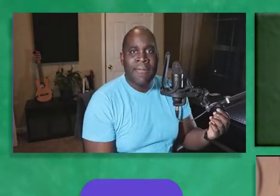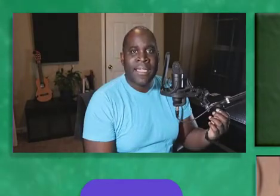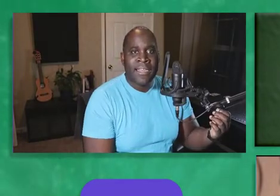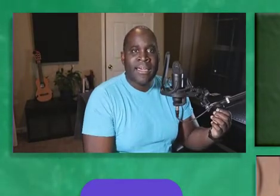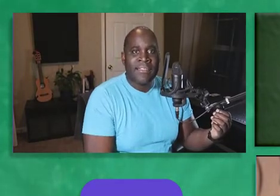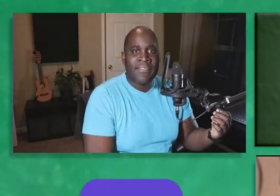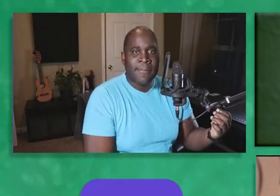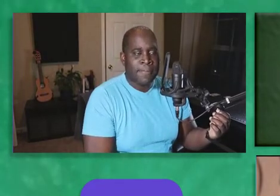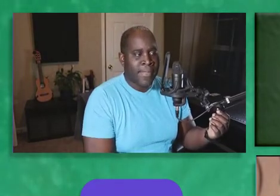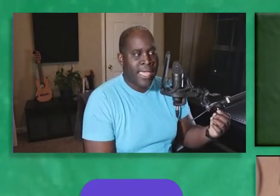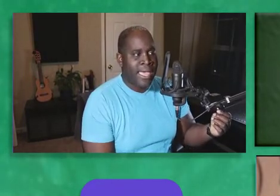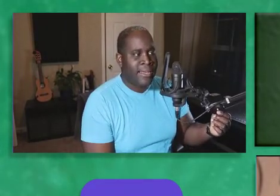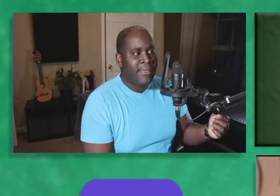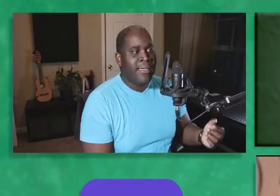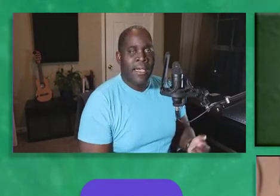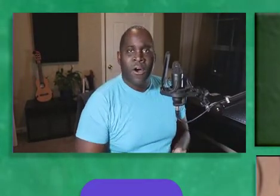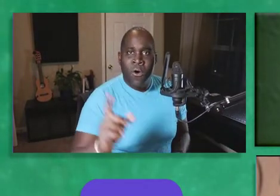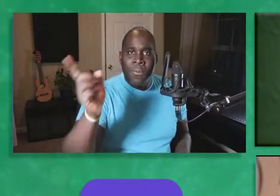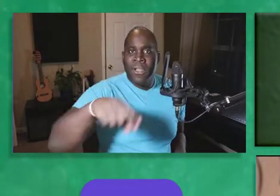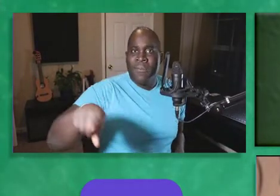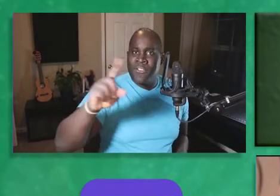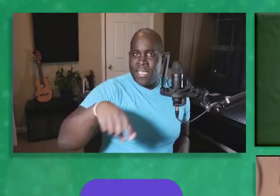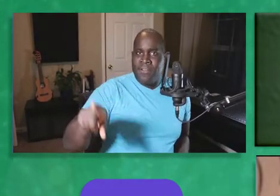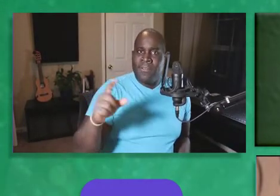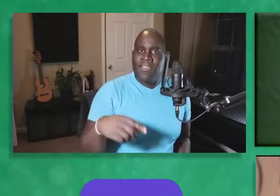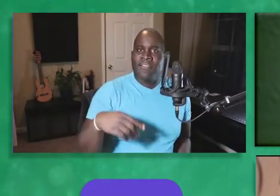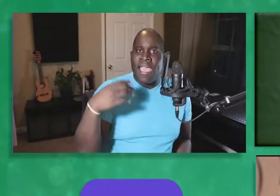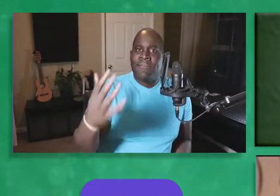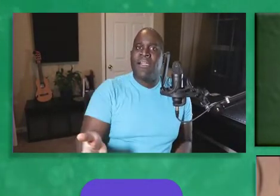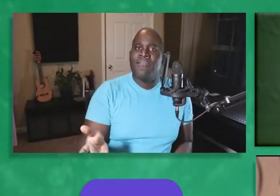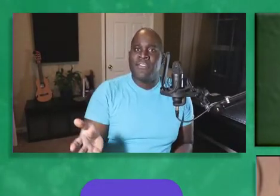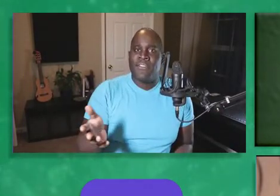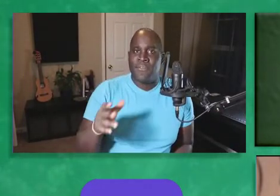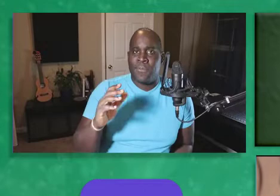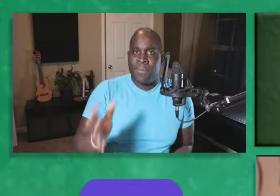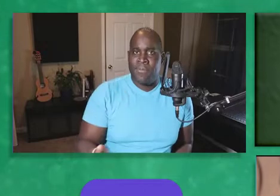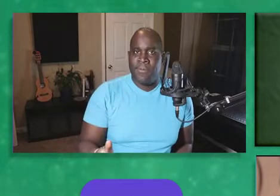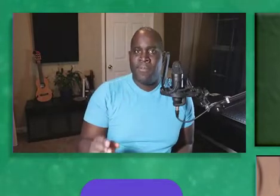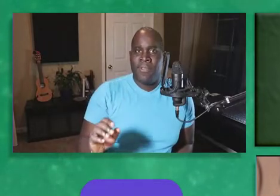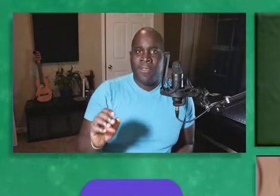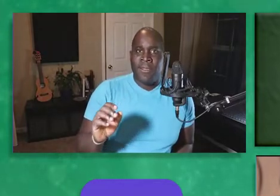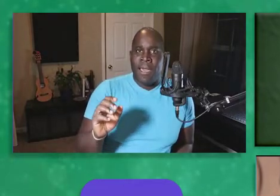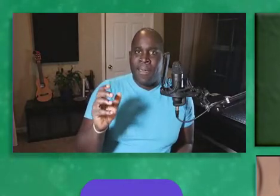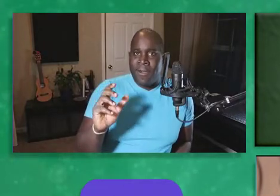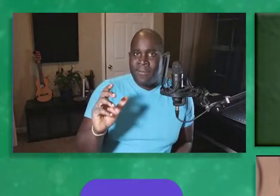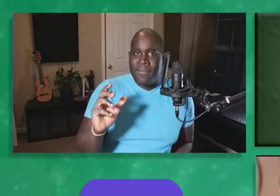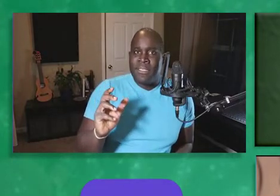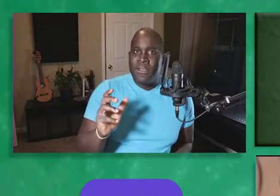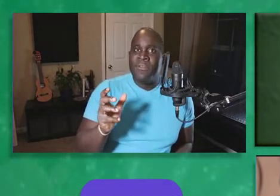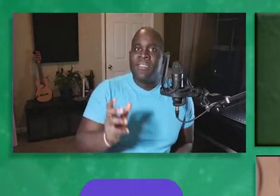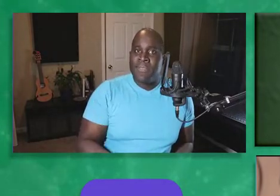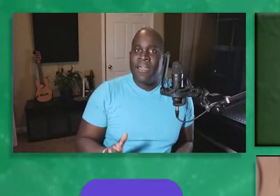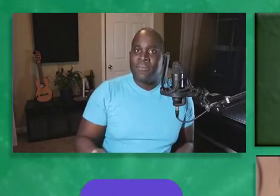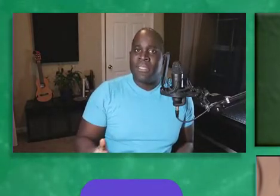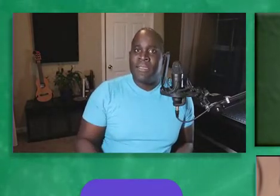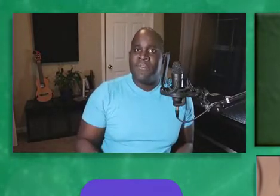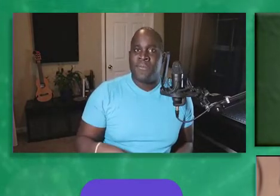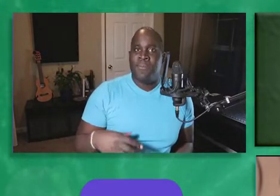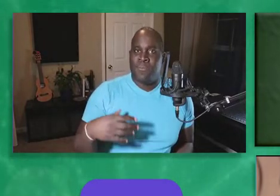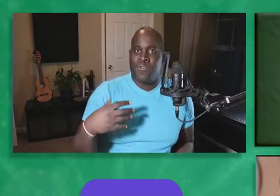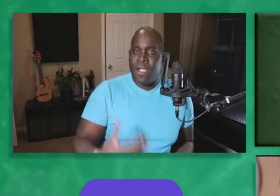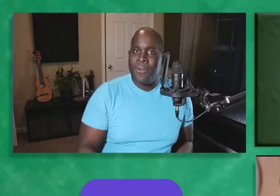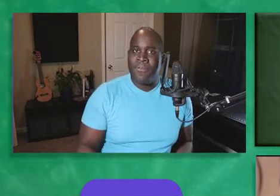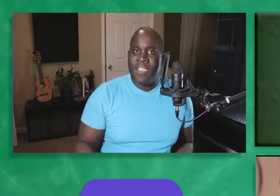worthwhile to have that kind of honesty. And a whole point of my channel is having conversations with people about, you know, deeply held